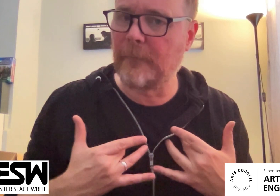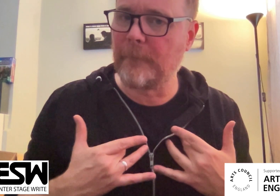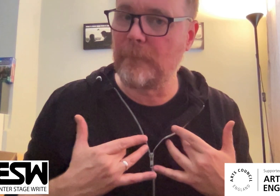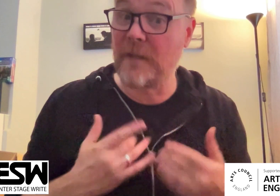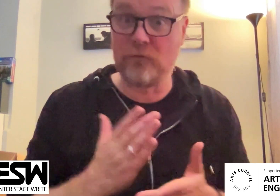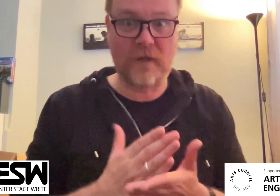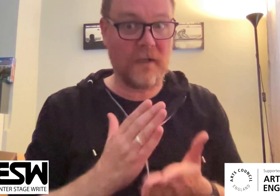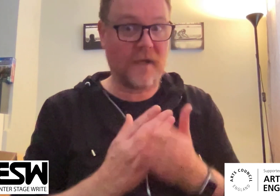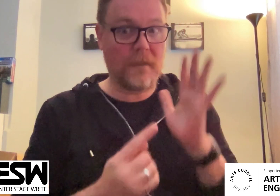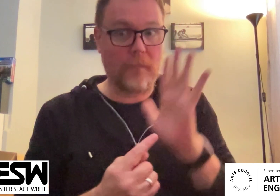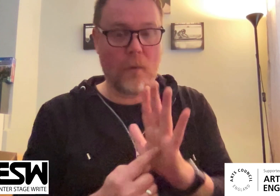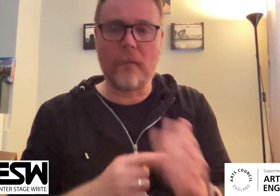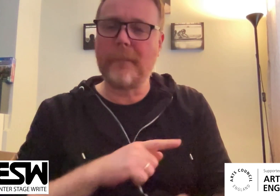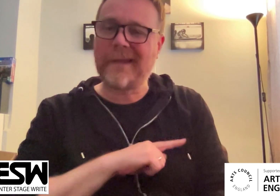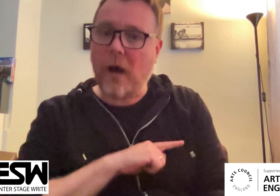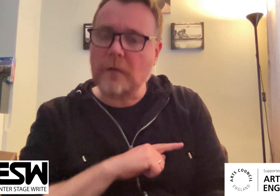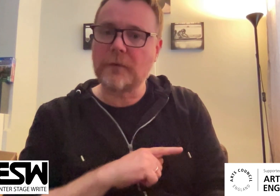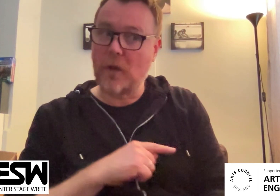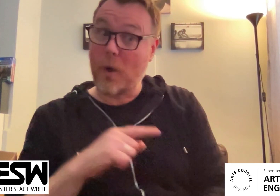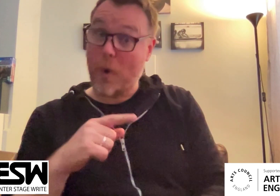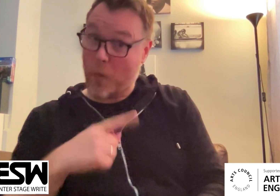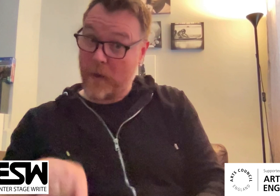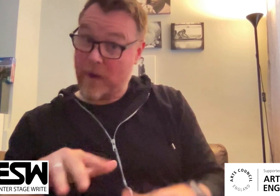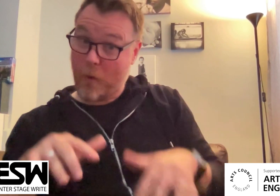that. Something we call the internal character. What's he feeling?